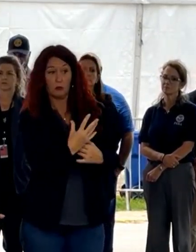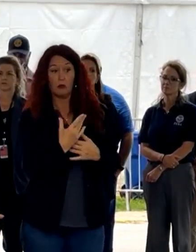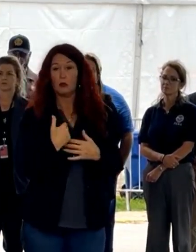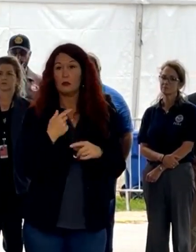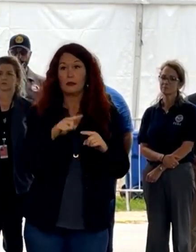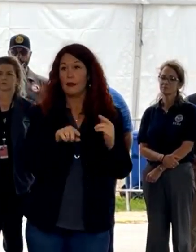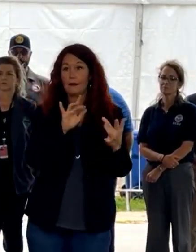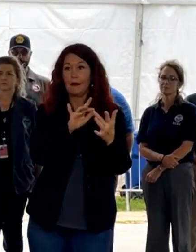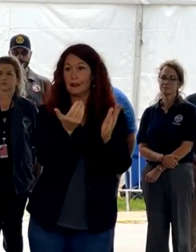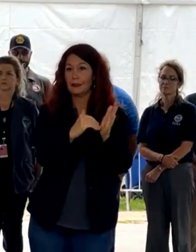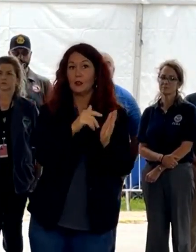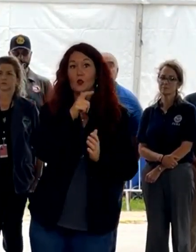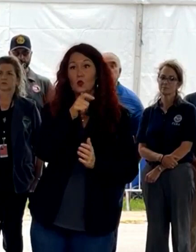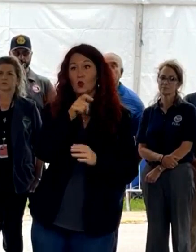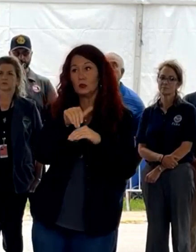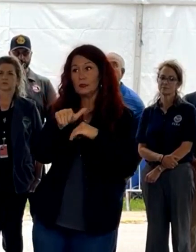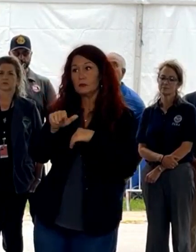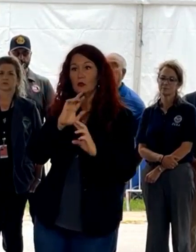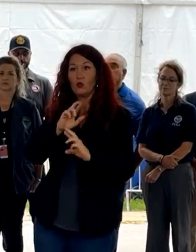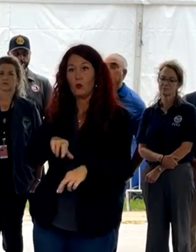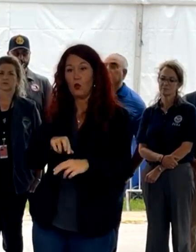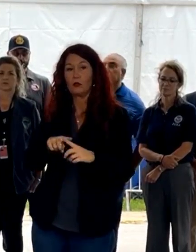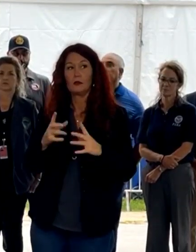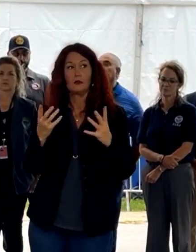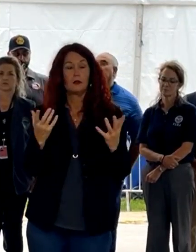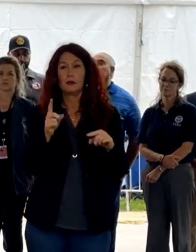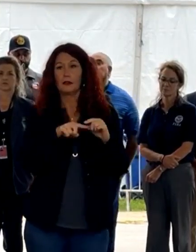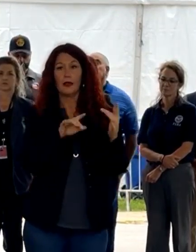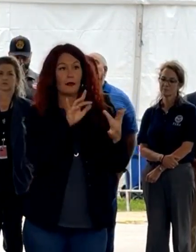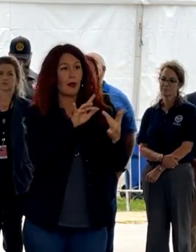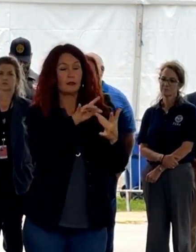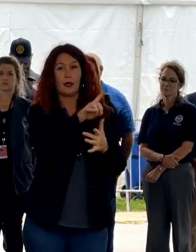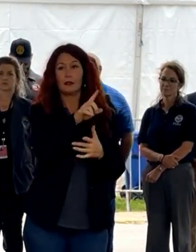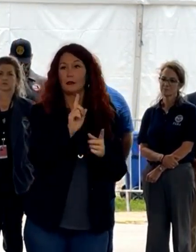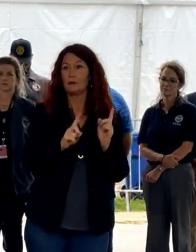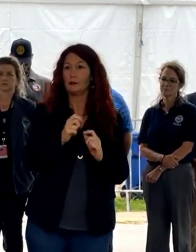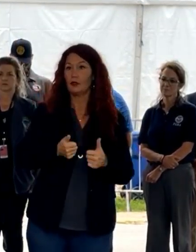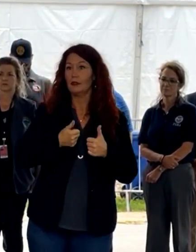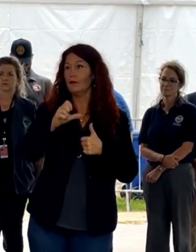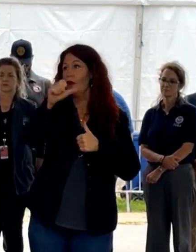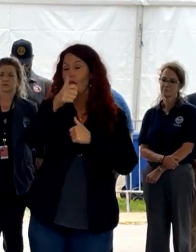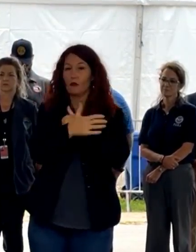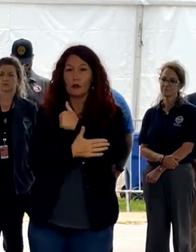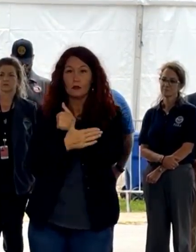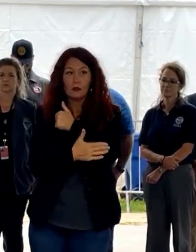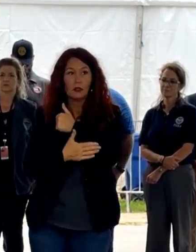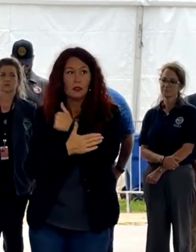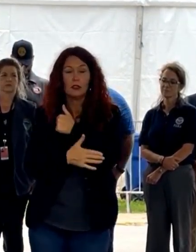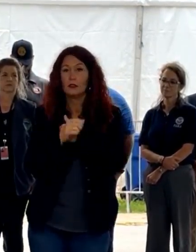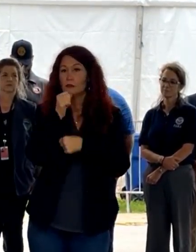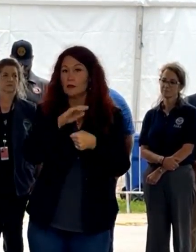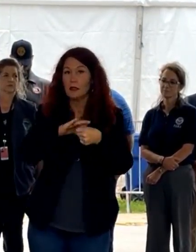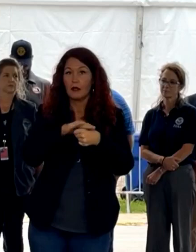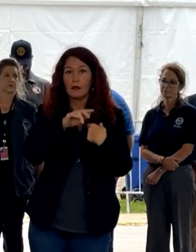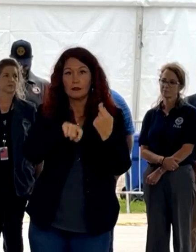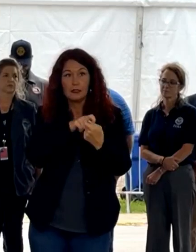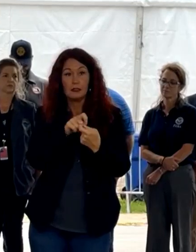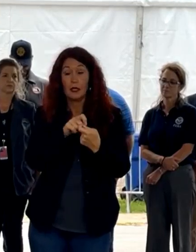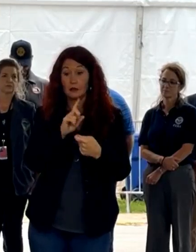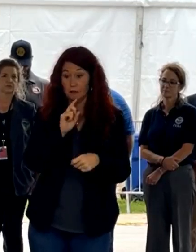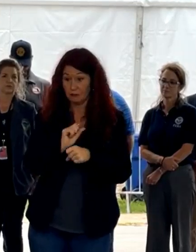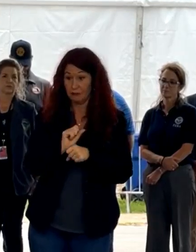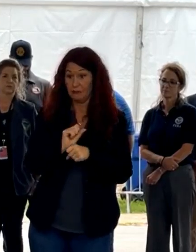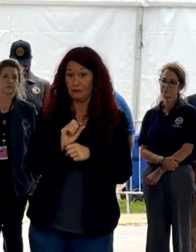clear details, and that makes it very difficult for us to determine whether an individual was in fact in the